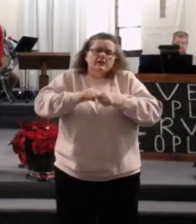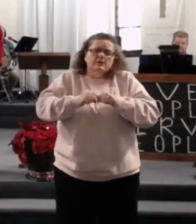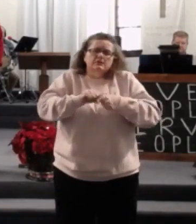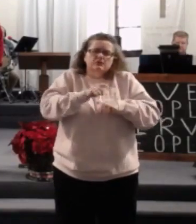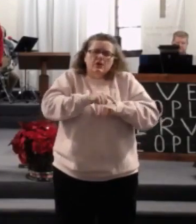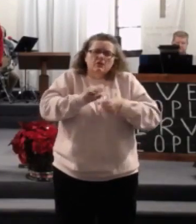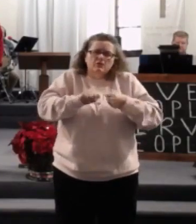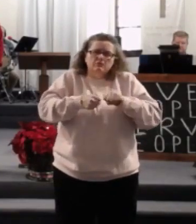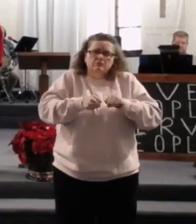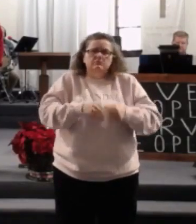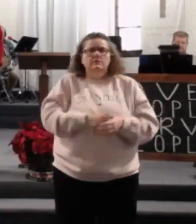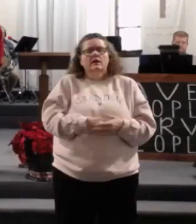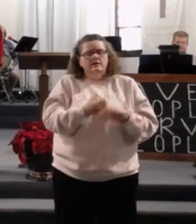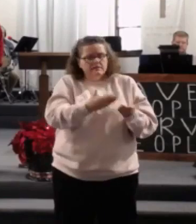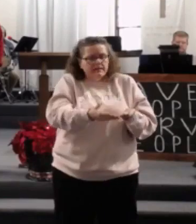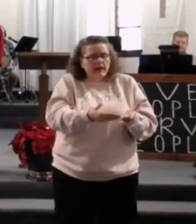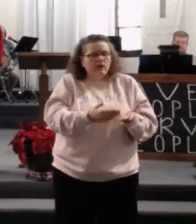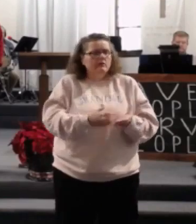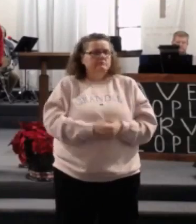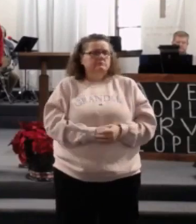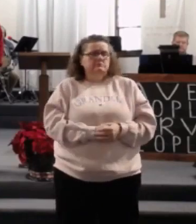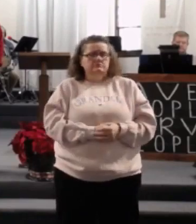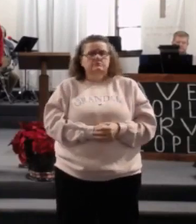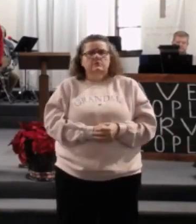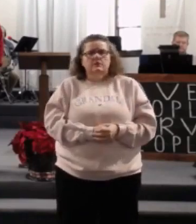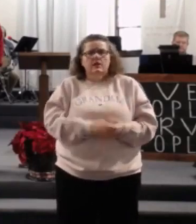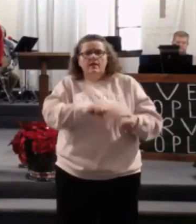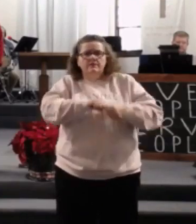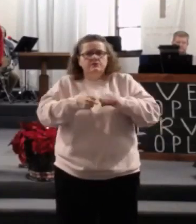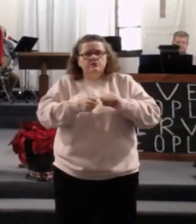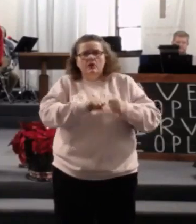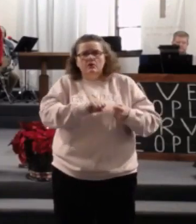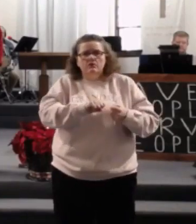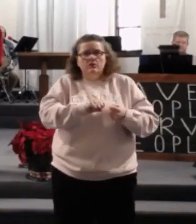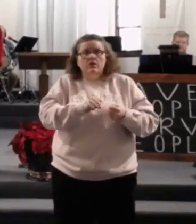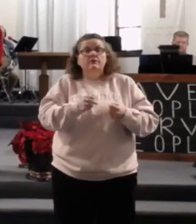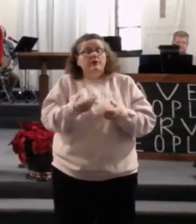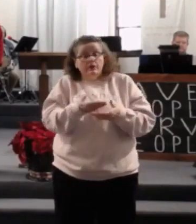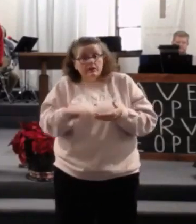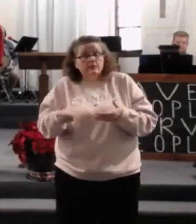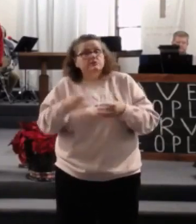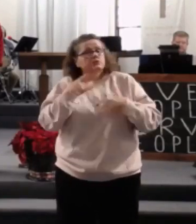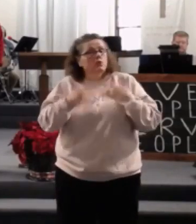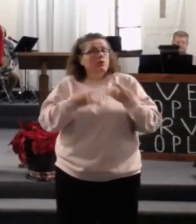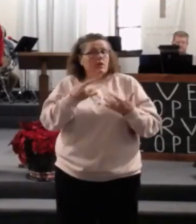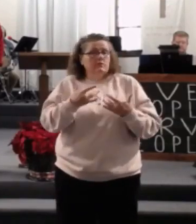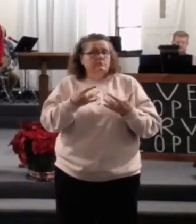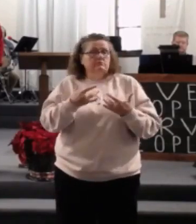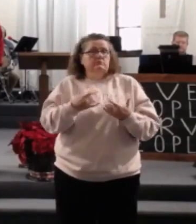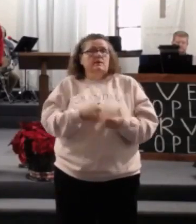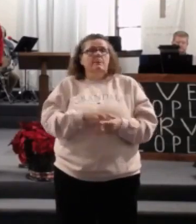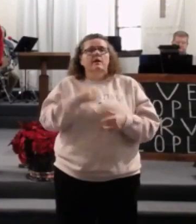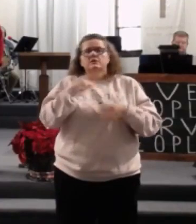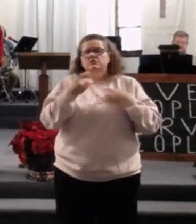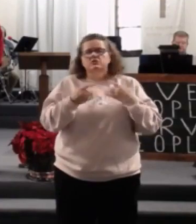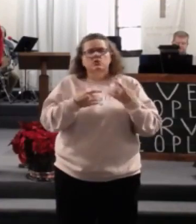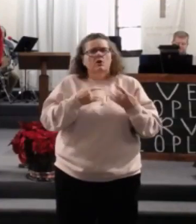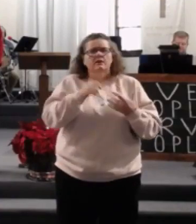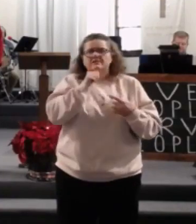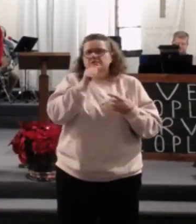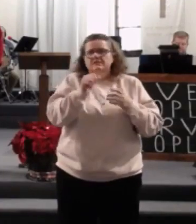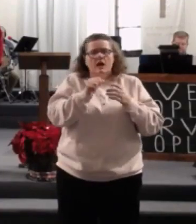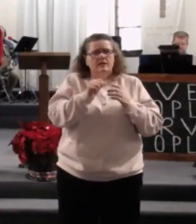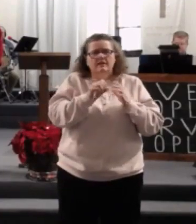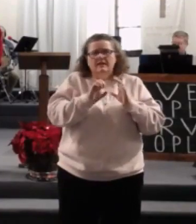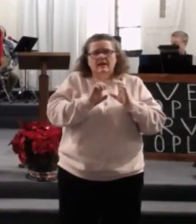Because, Lord, it's there. In the struggle, there is joy. Because joy is not an emotion.